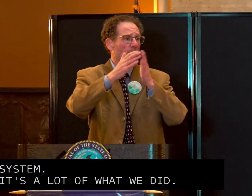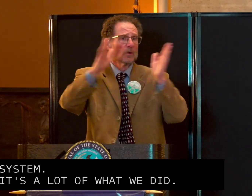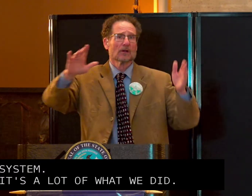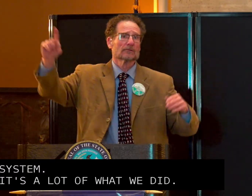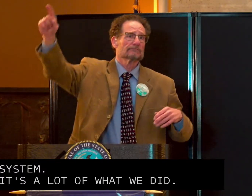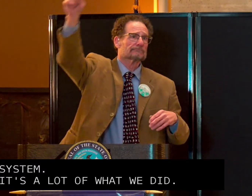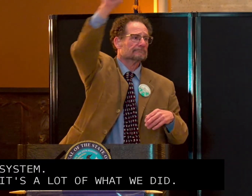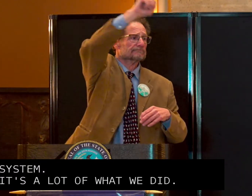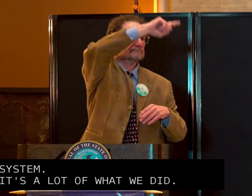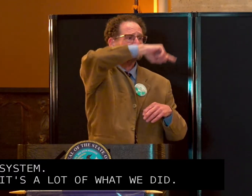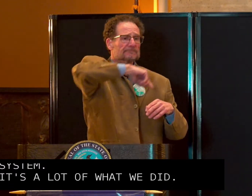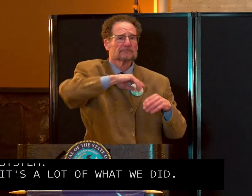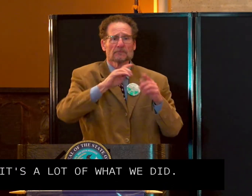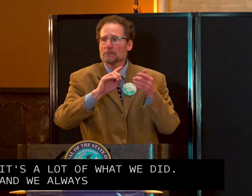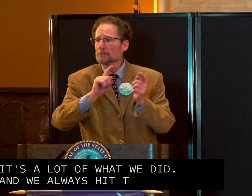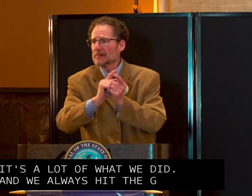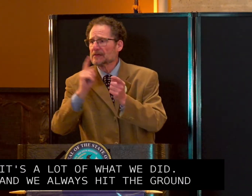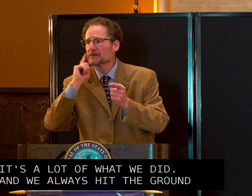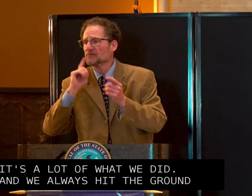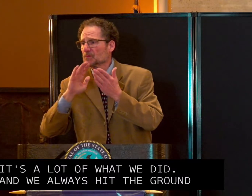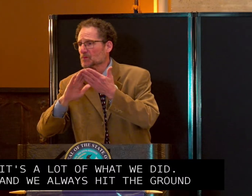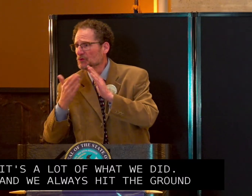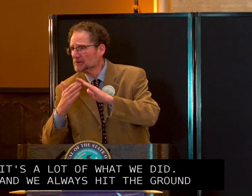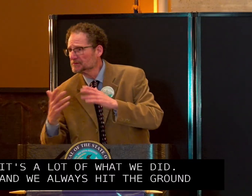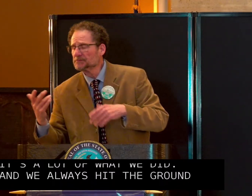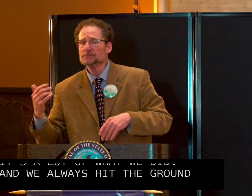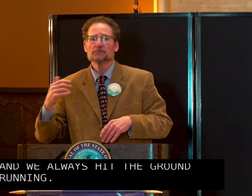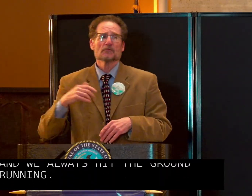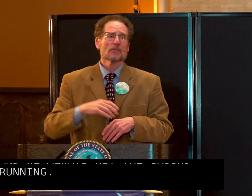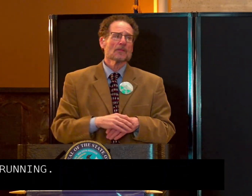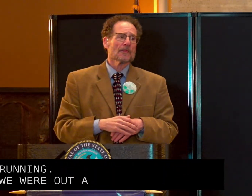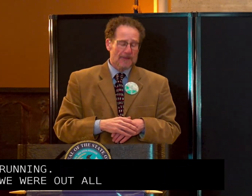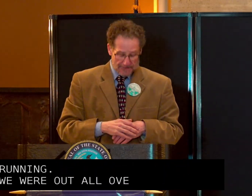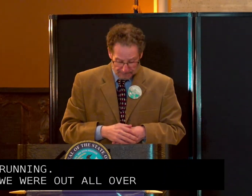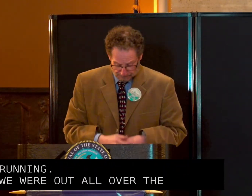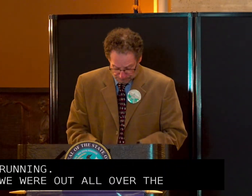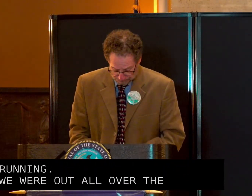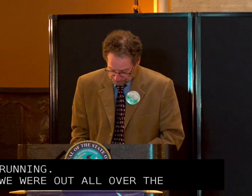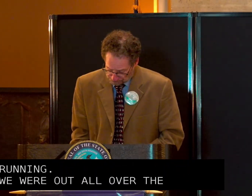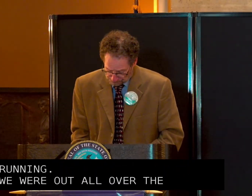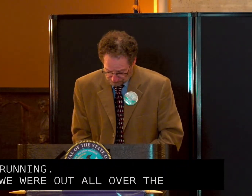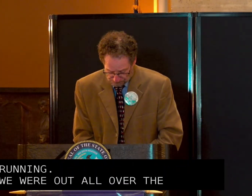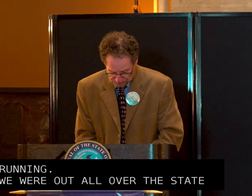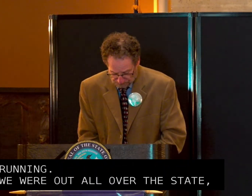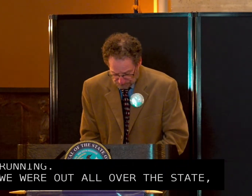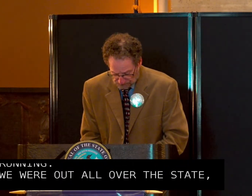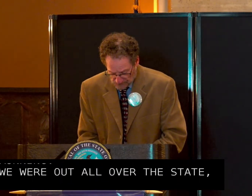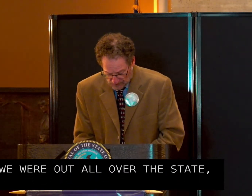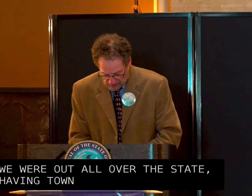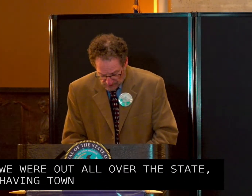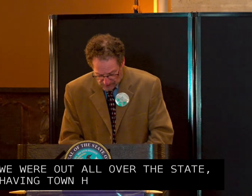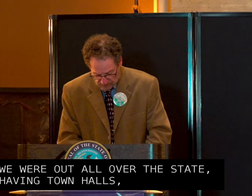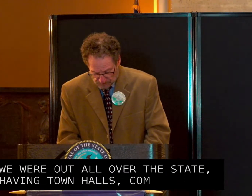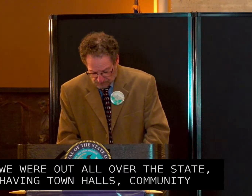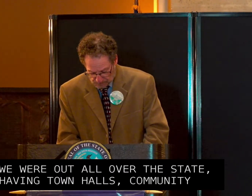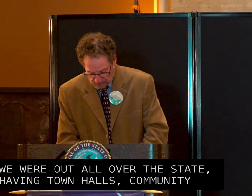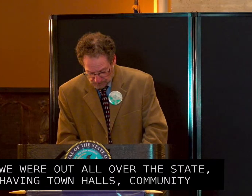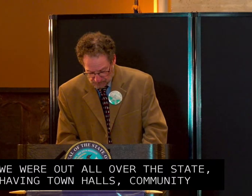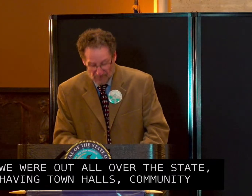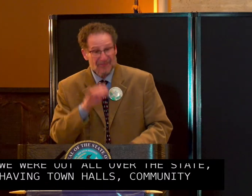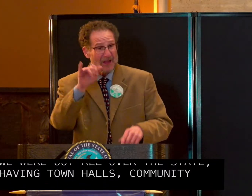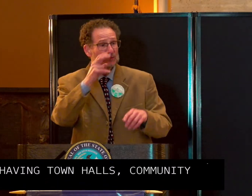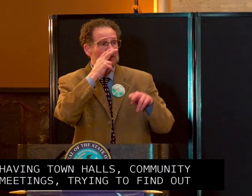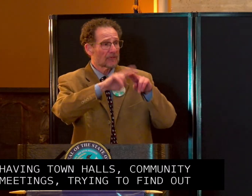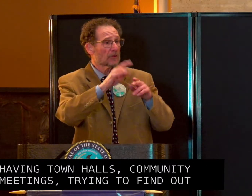And we always hit the ground running. We were out all over the state having town halls, community meetings, trying to find out what people